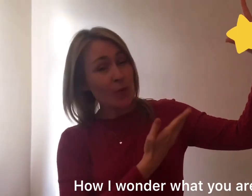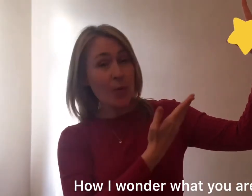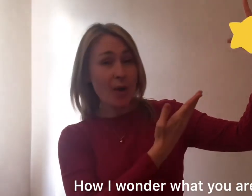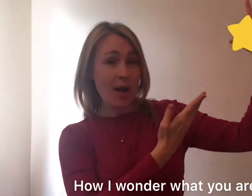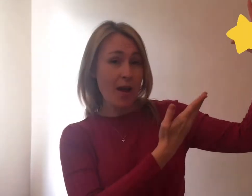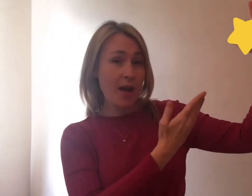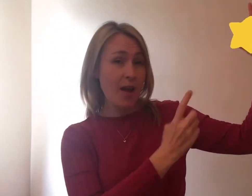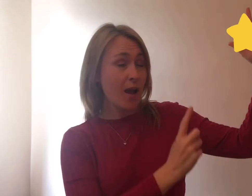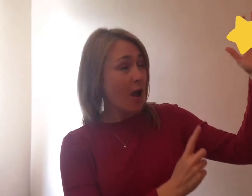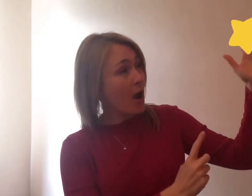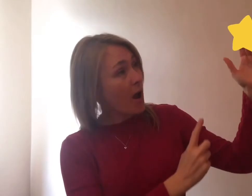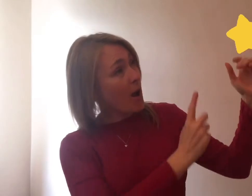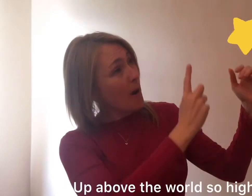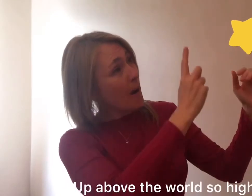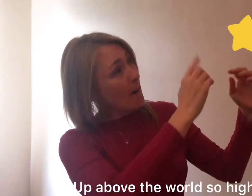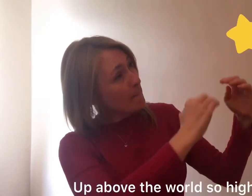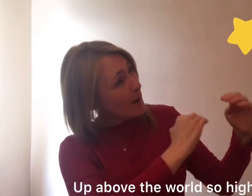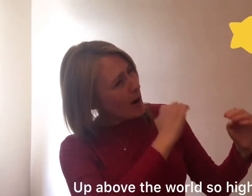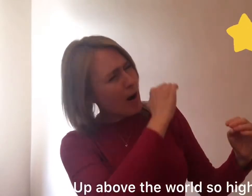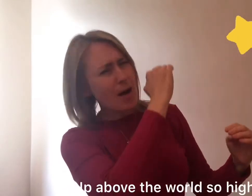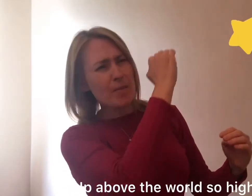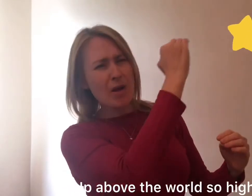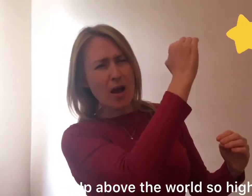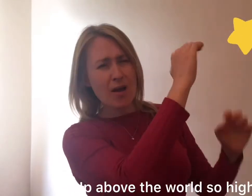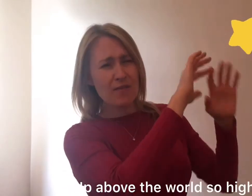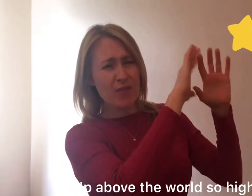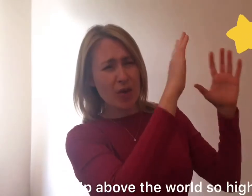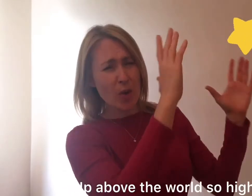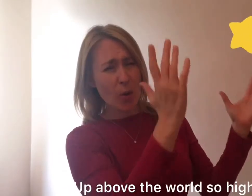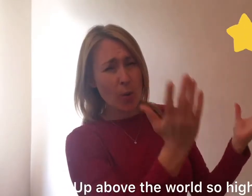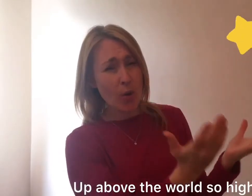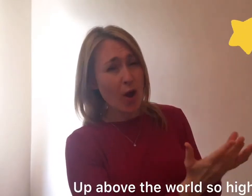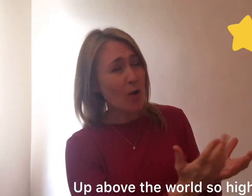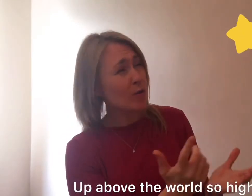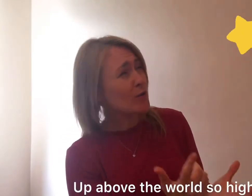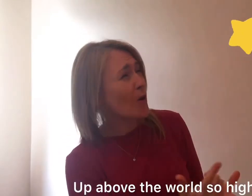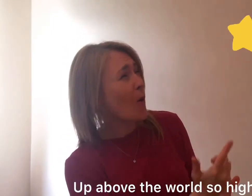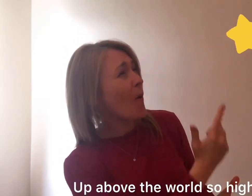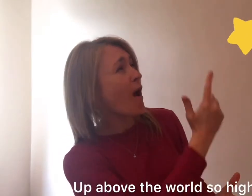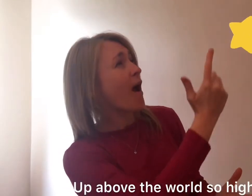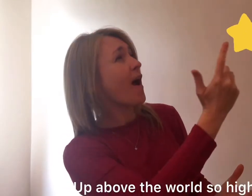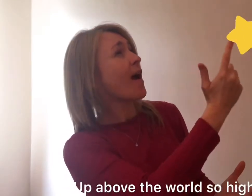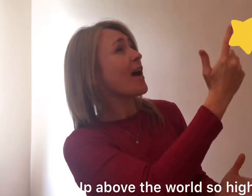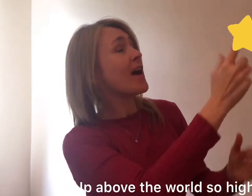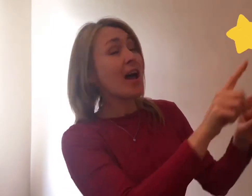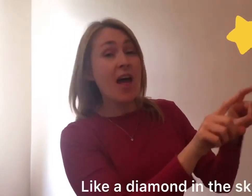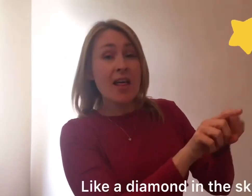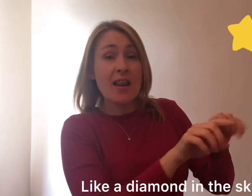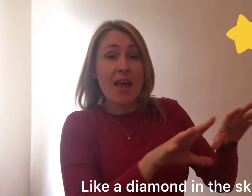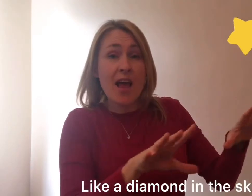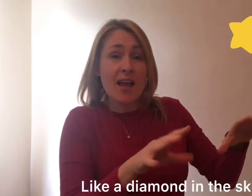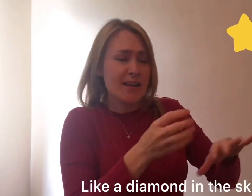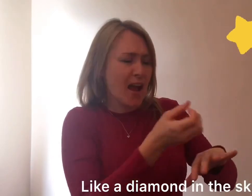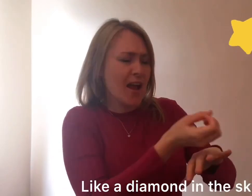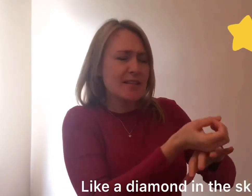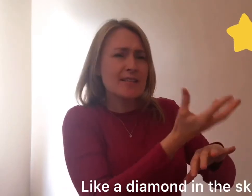Up above the world so high, like a